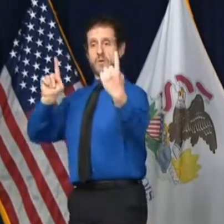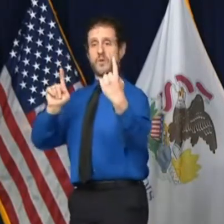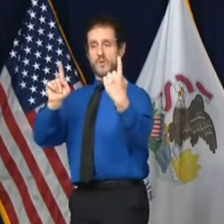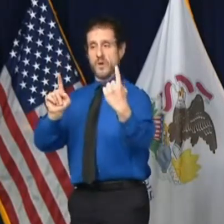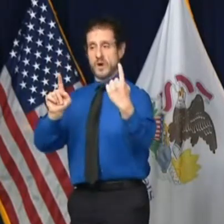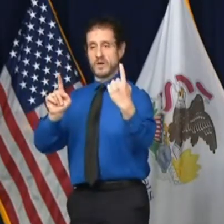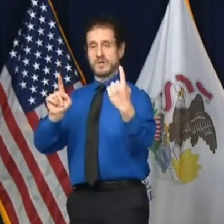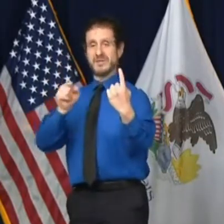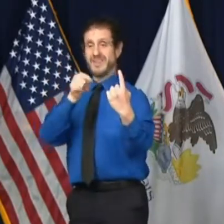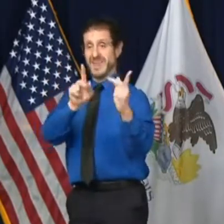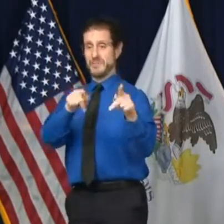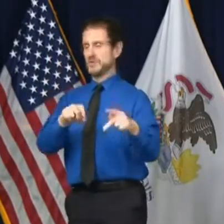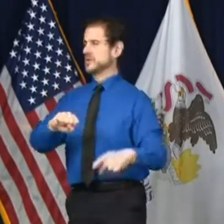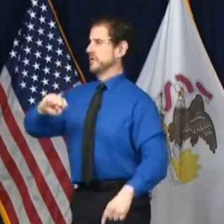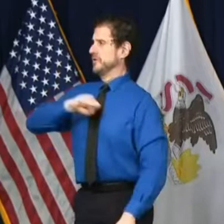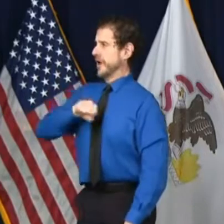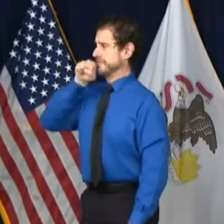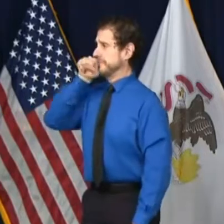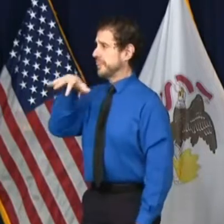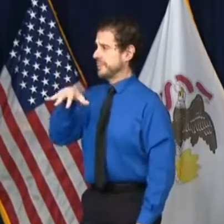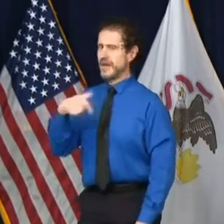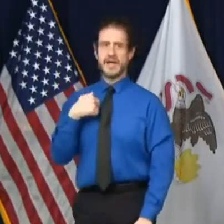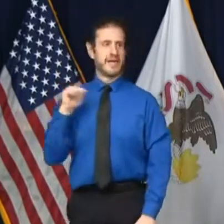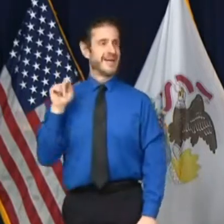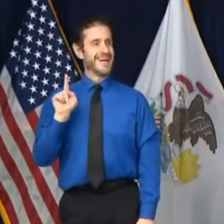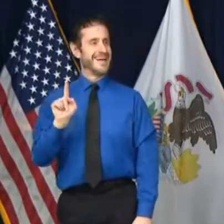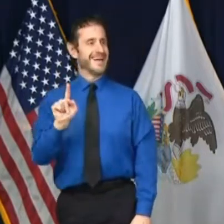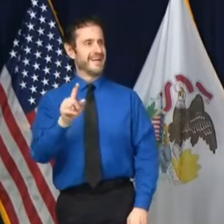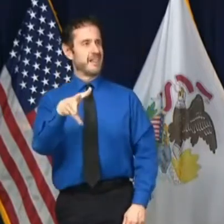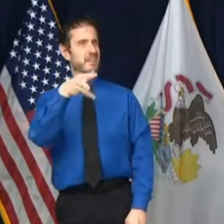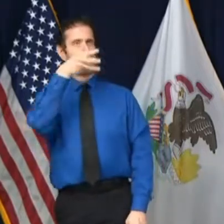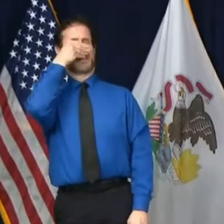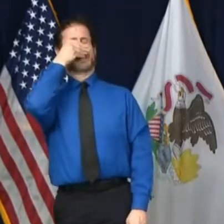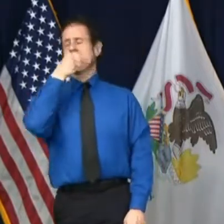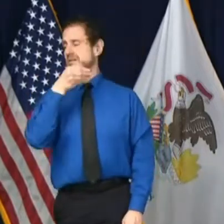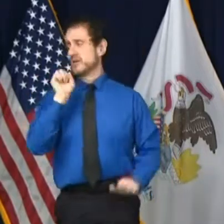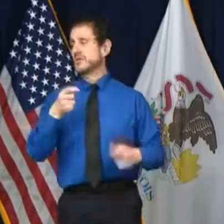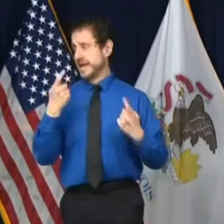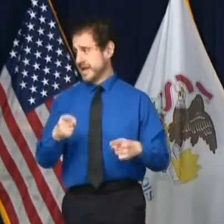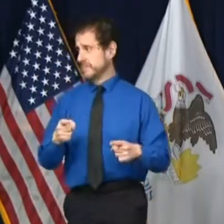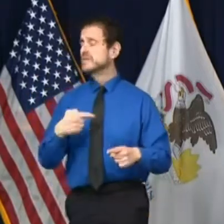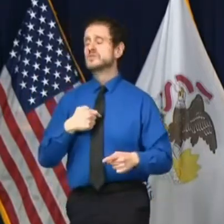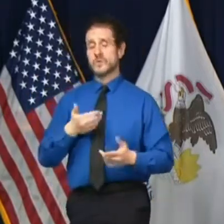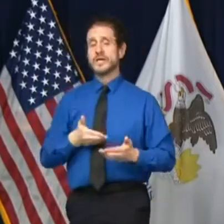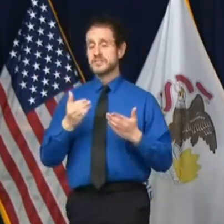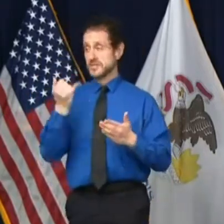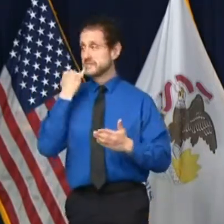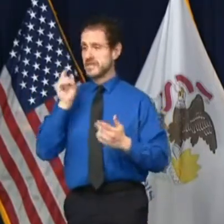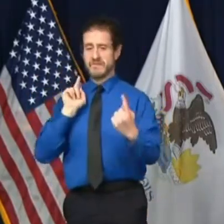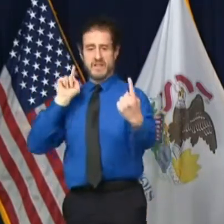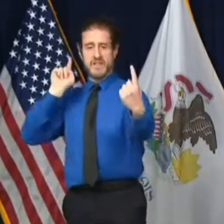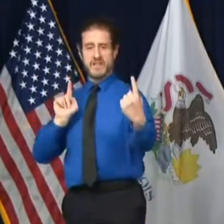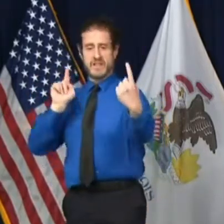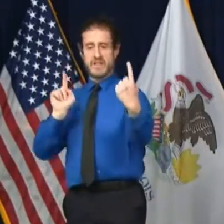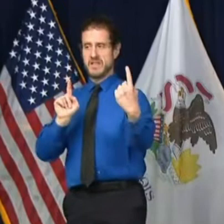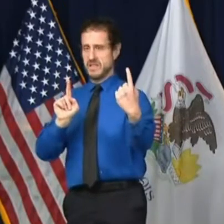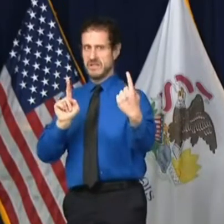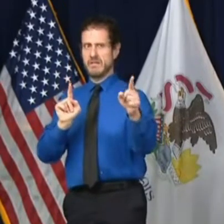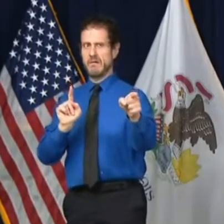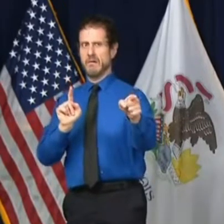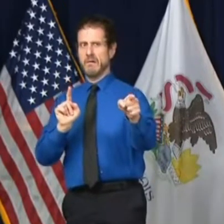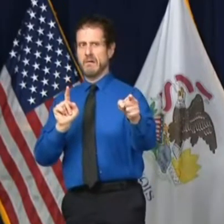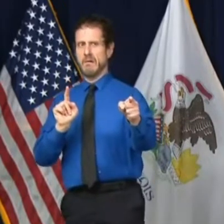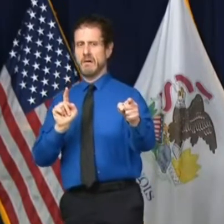aerosolized as people cough or breathe or talk, and so it could happen. And so I just suggest that if you're taking a walk down the street